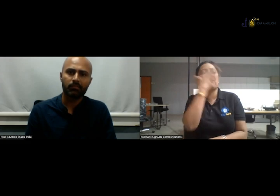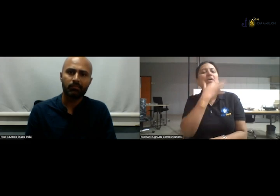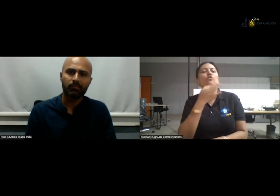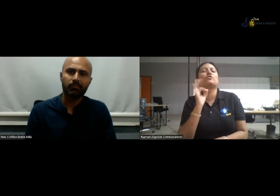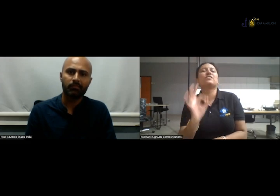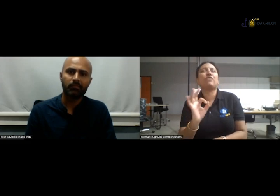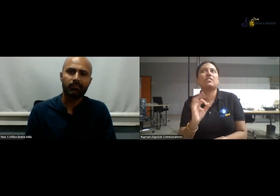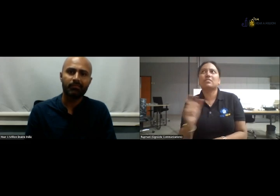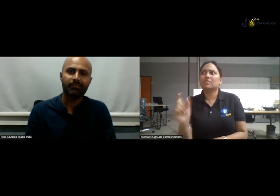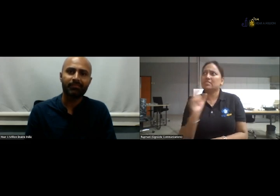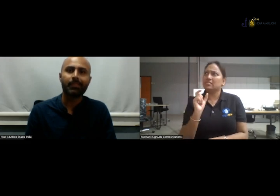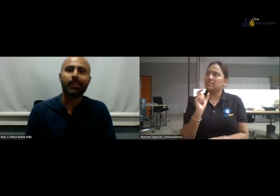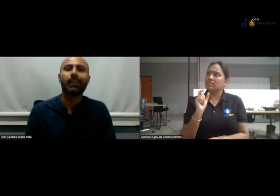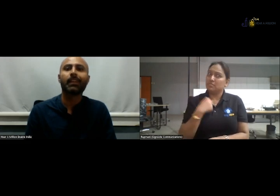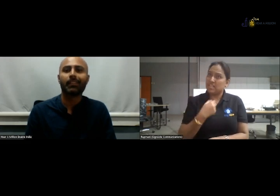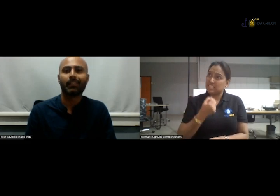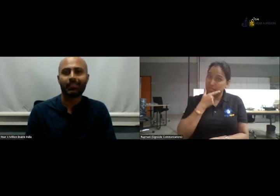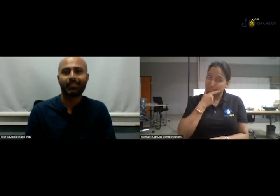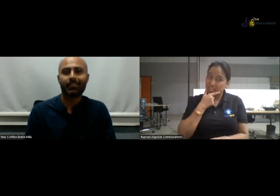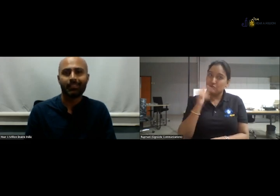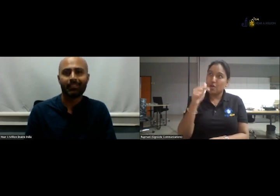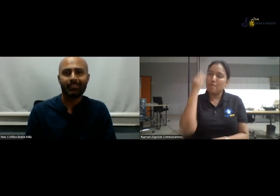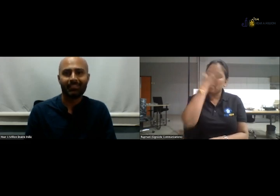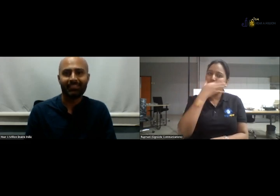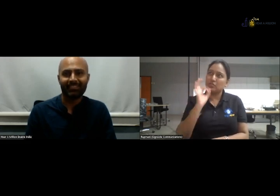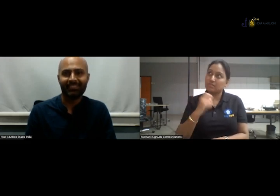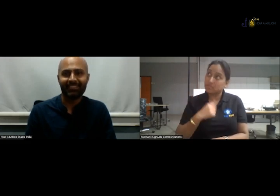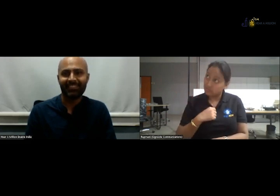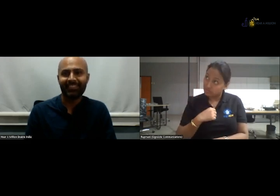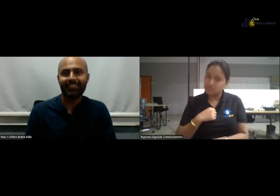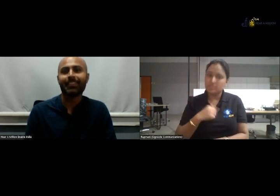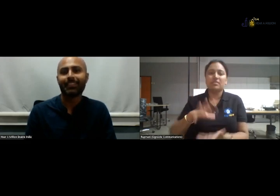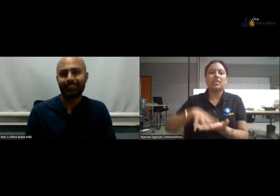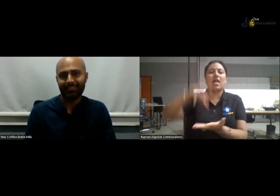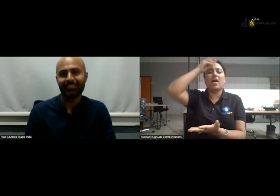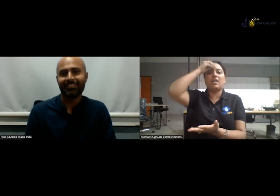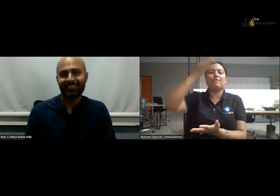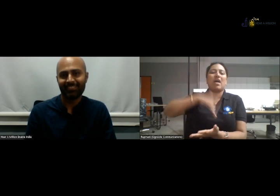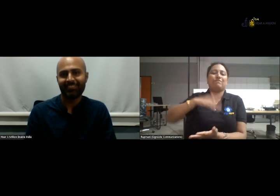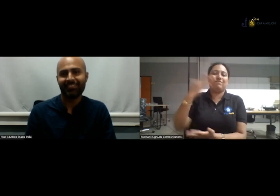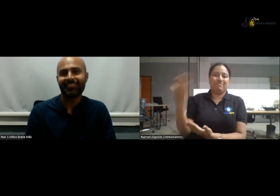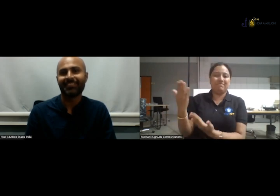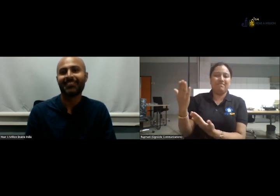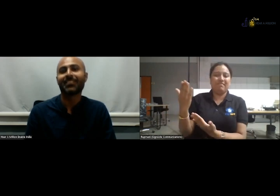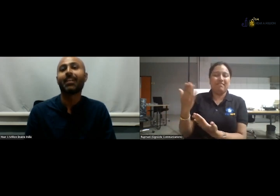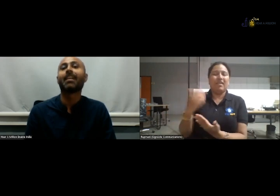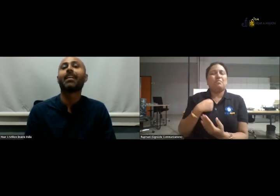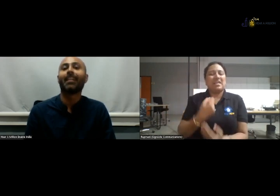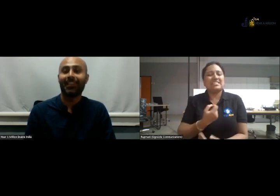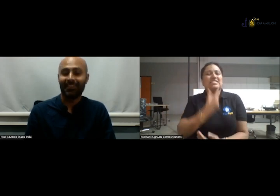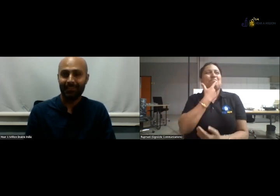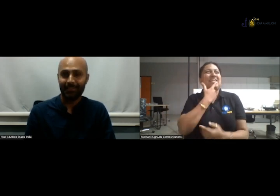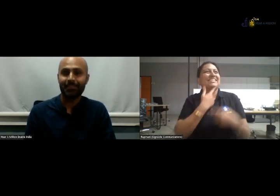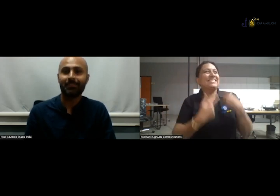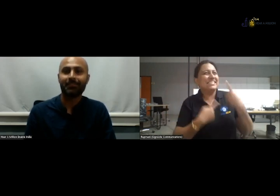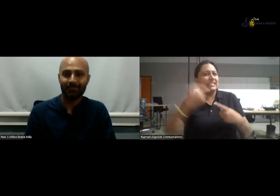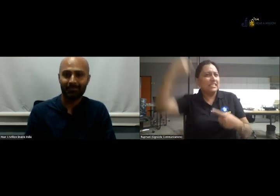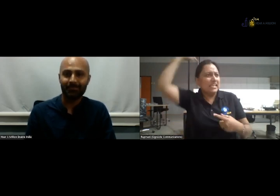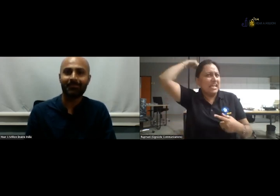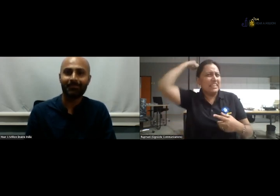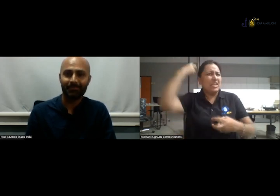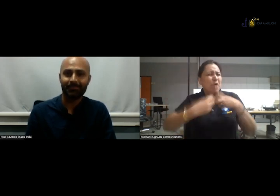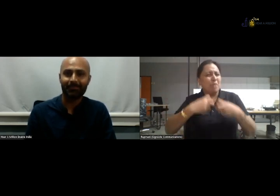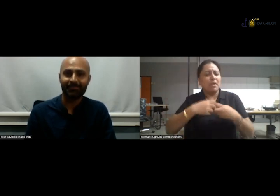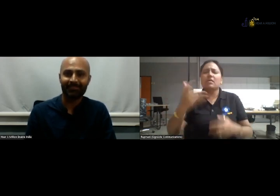she was a teacher, and she says that you had a beautiful face, and you are very, you have smiling on her face. I learned from